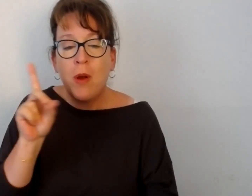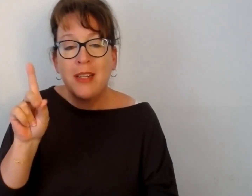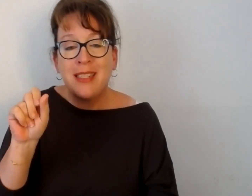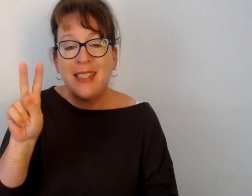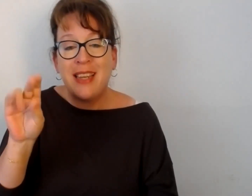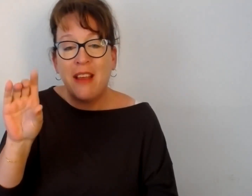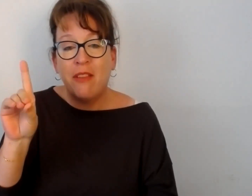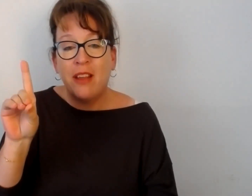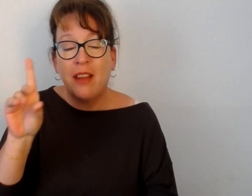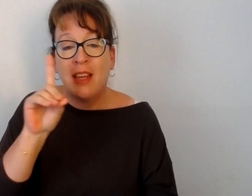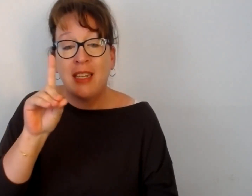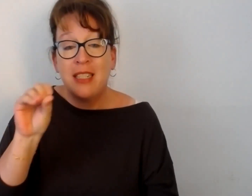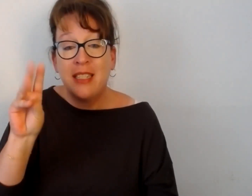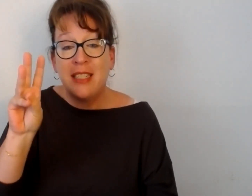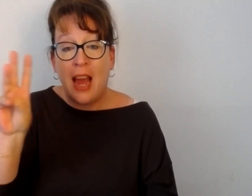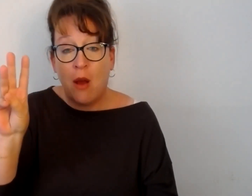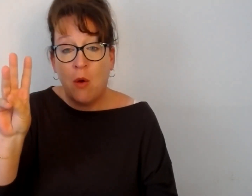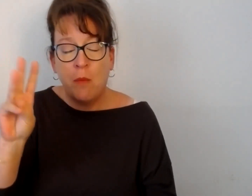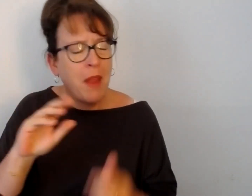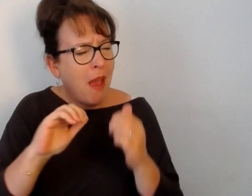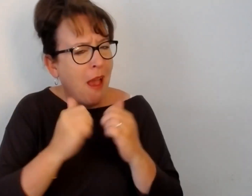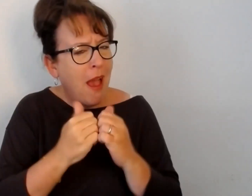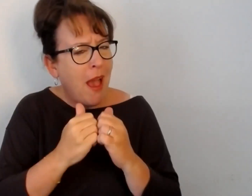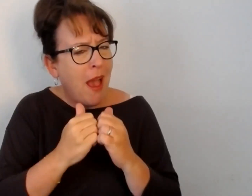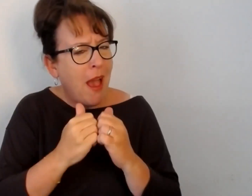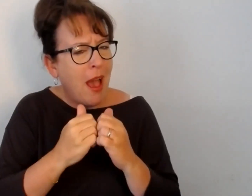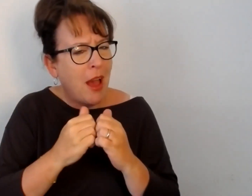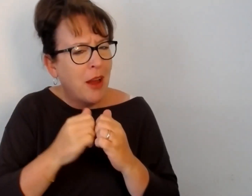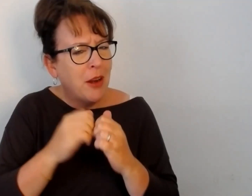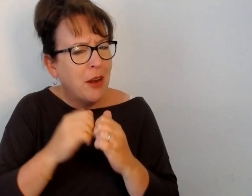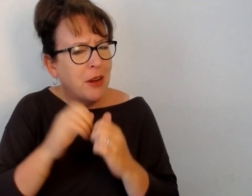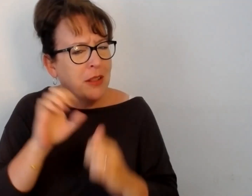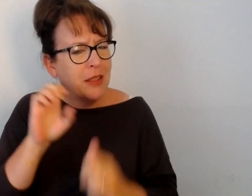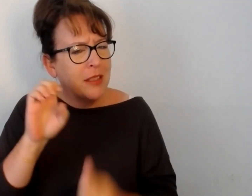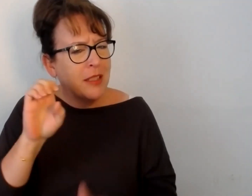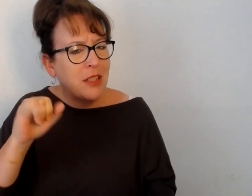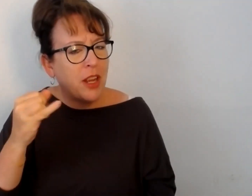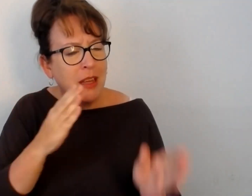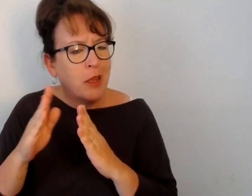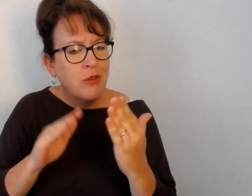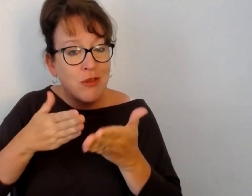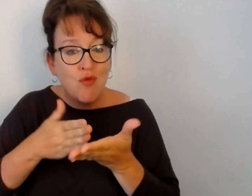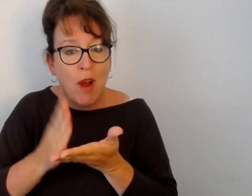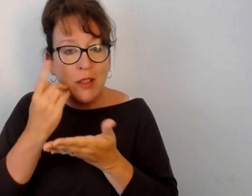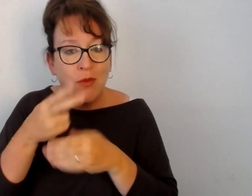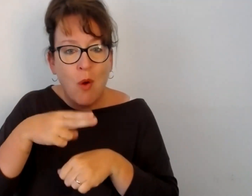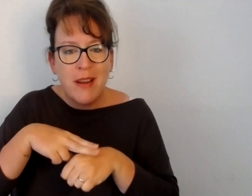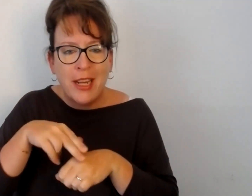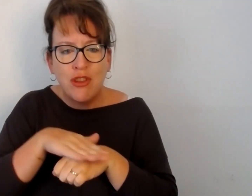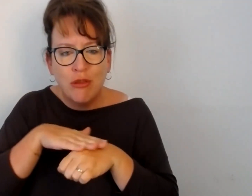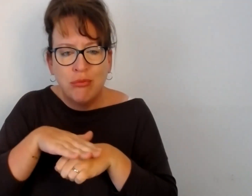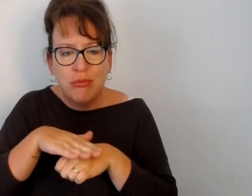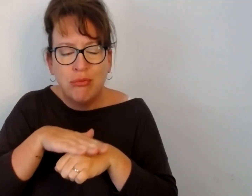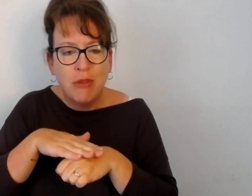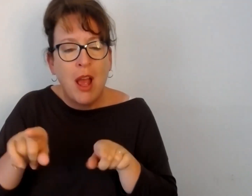say, how does the EJC plan to address the rights of nature approach for tribes to